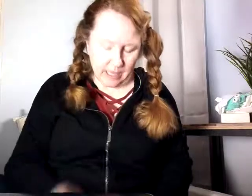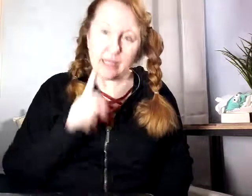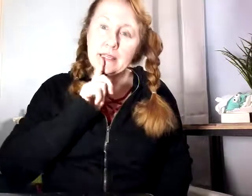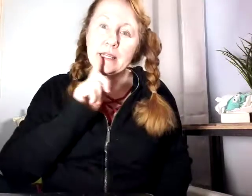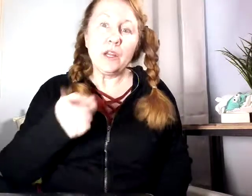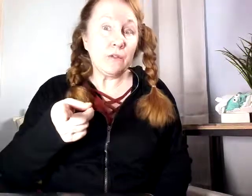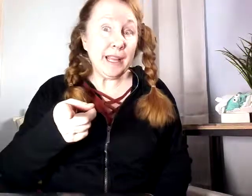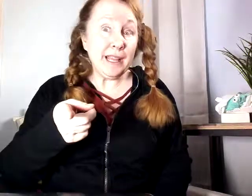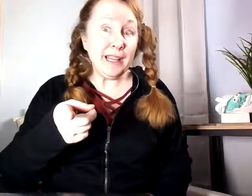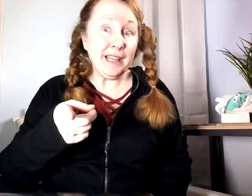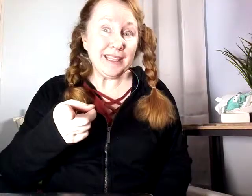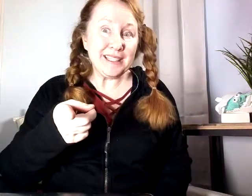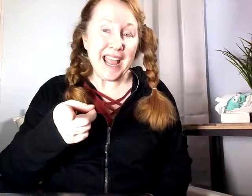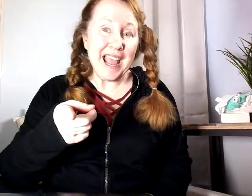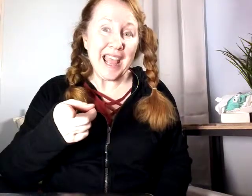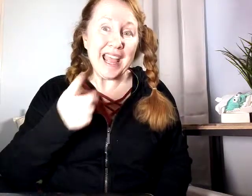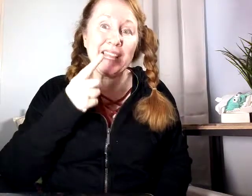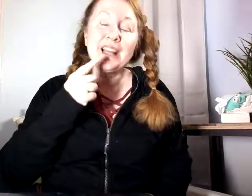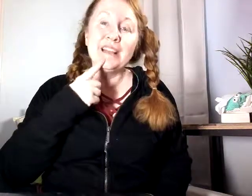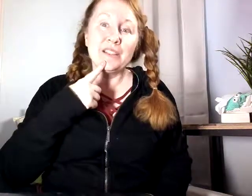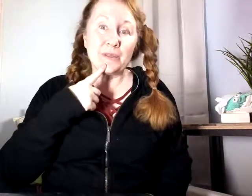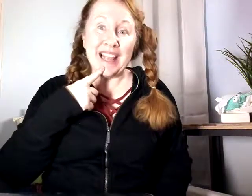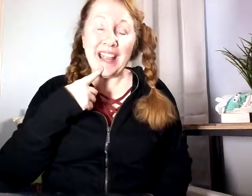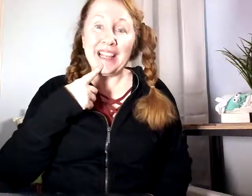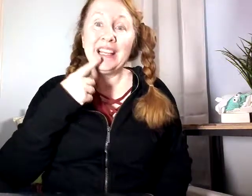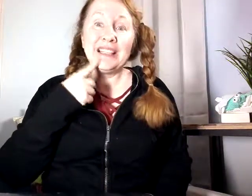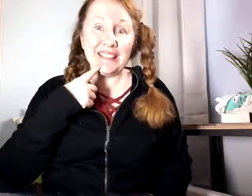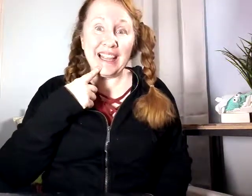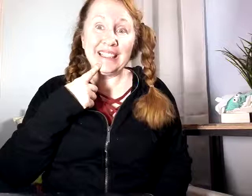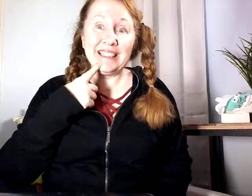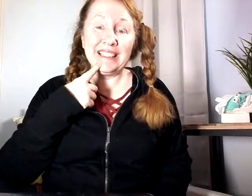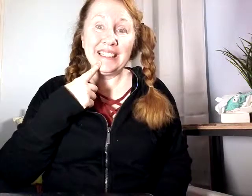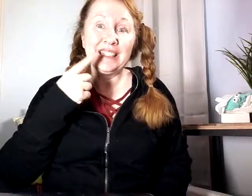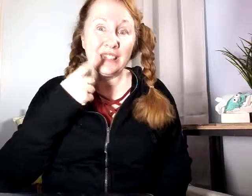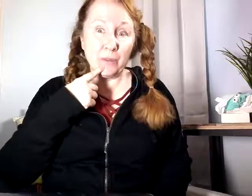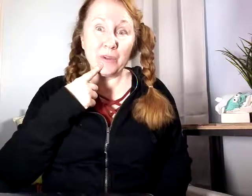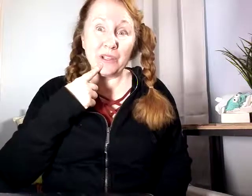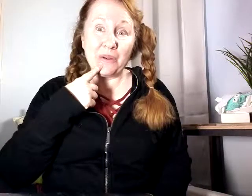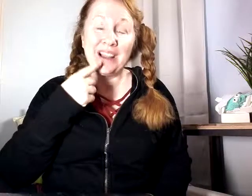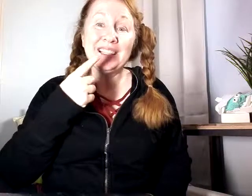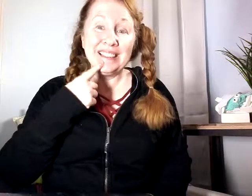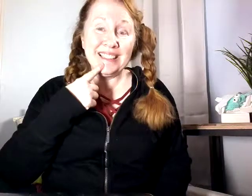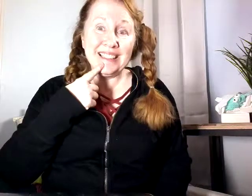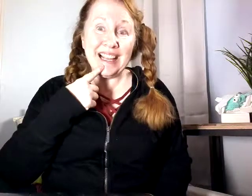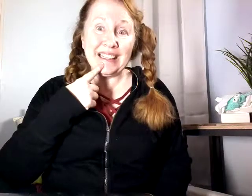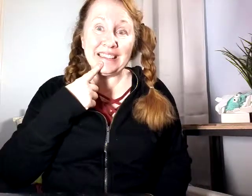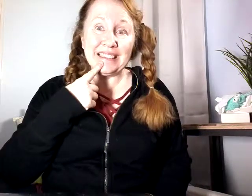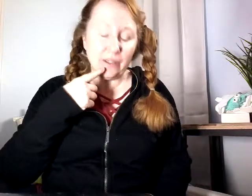it, really saying. So saying, say it. Tell me what's going on. Say it. Okay,